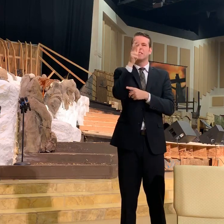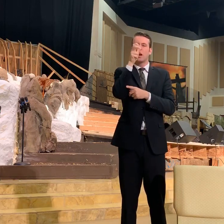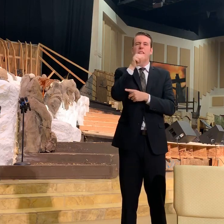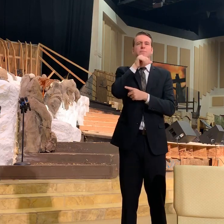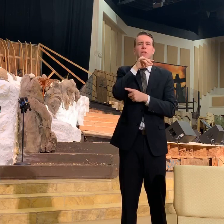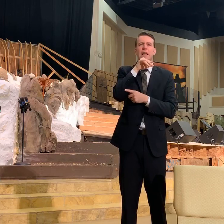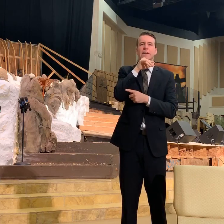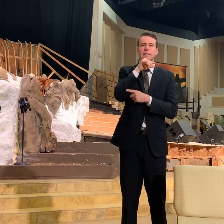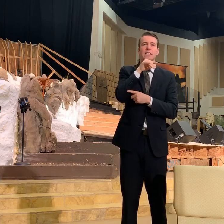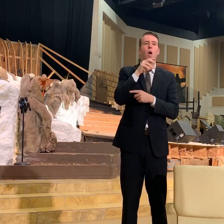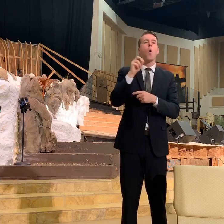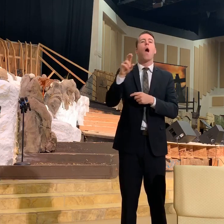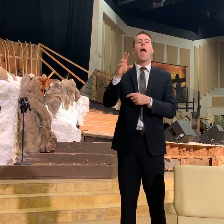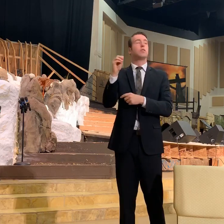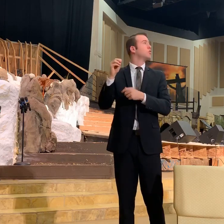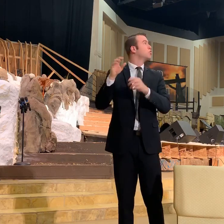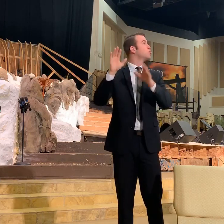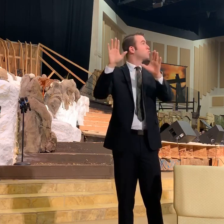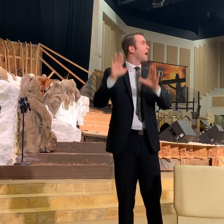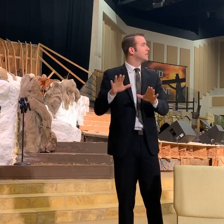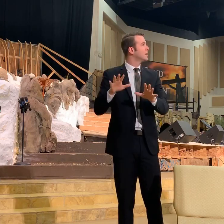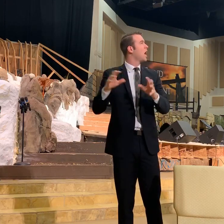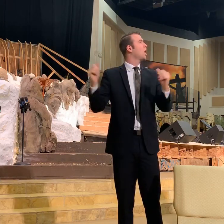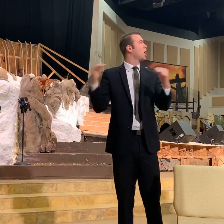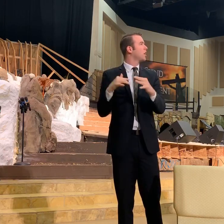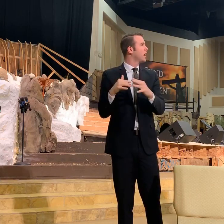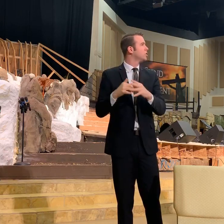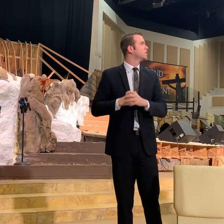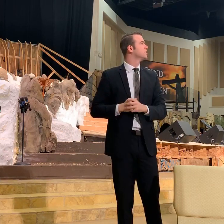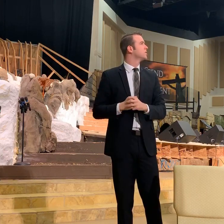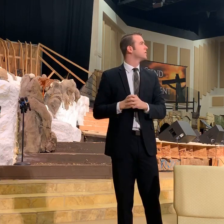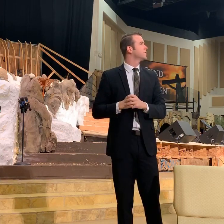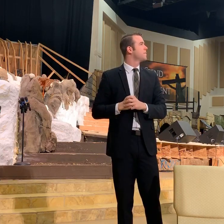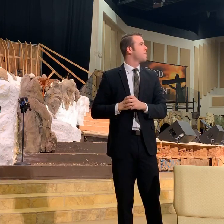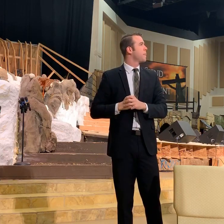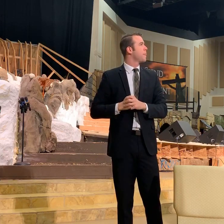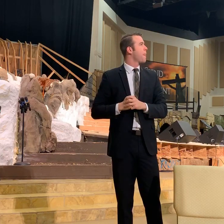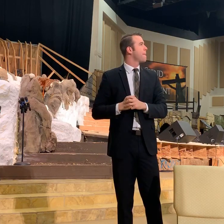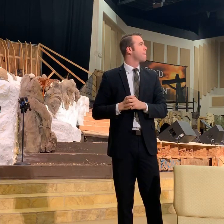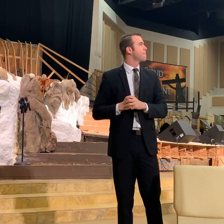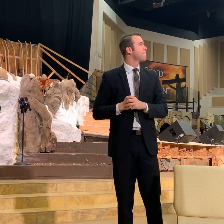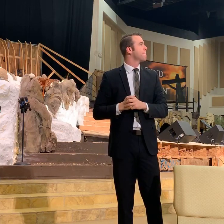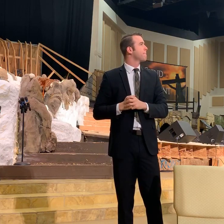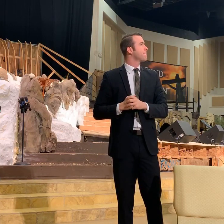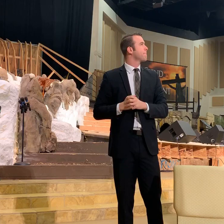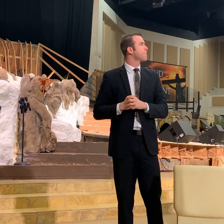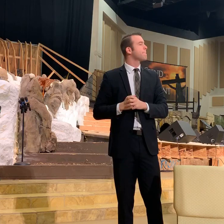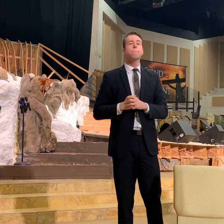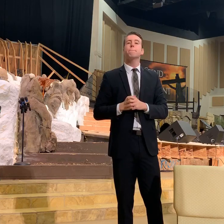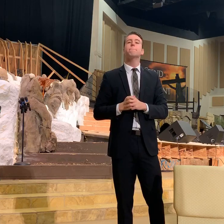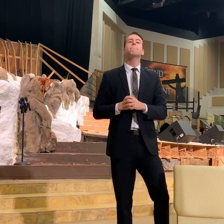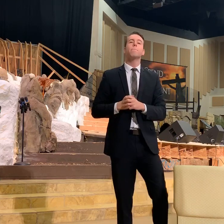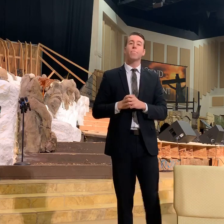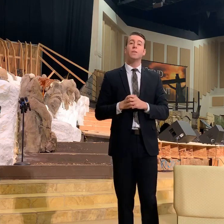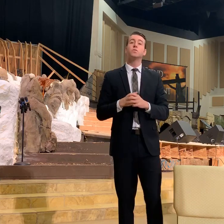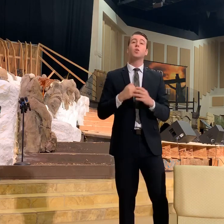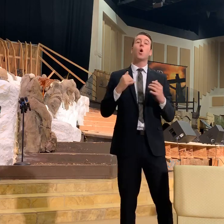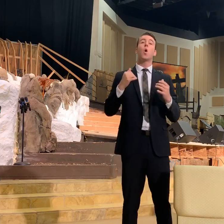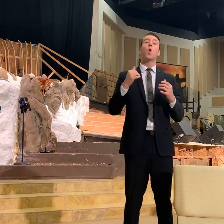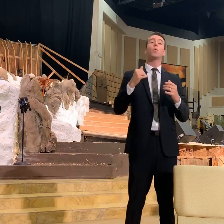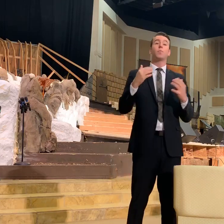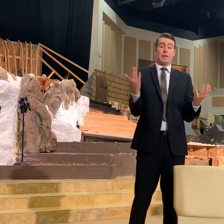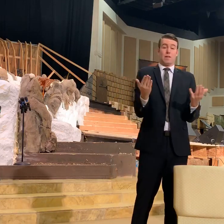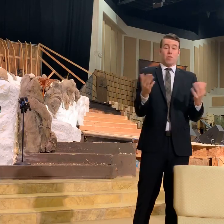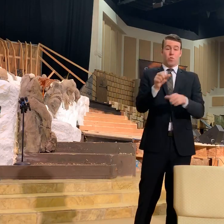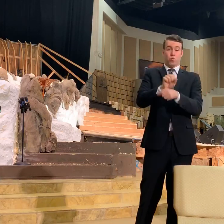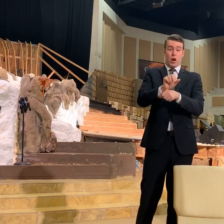our great congregation. Now tonight is one of those nights, if you've been around the Rock